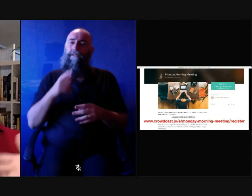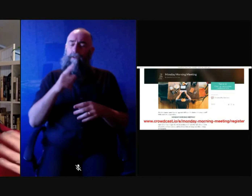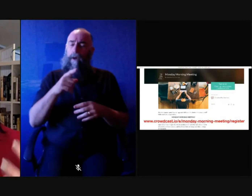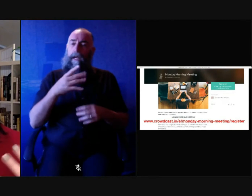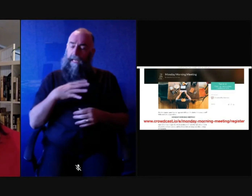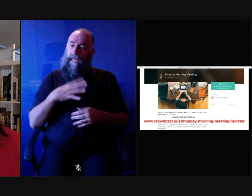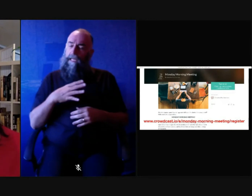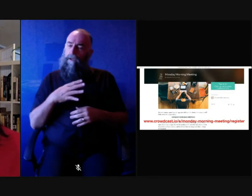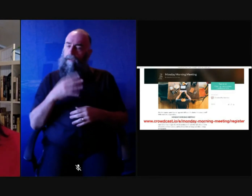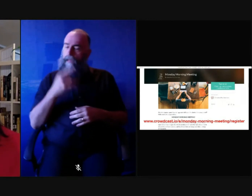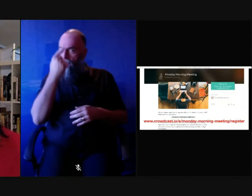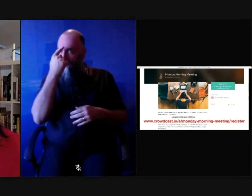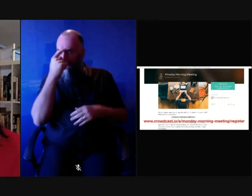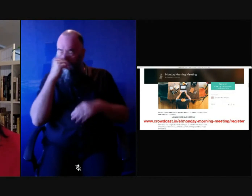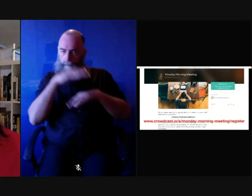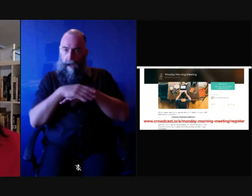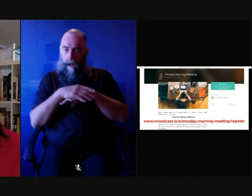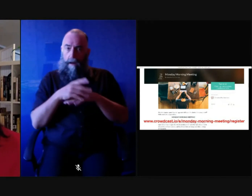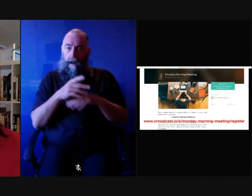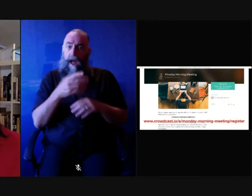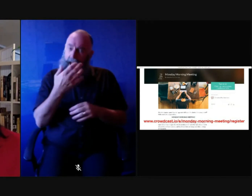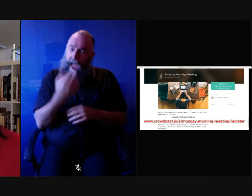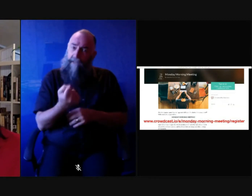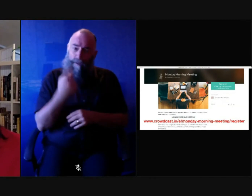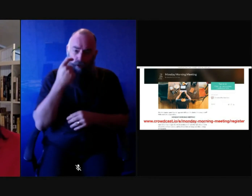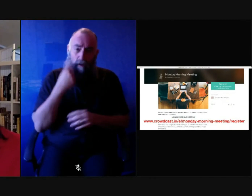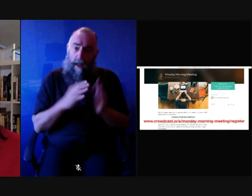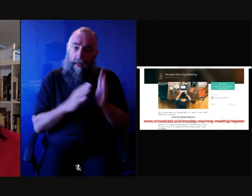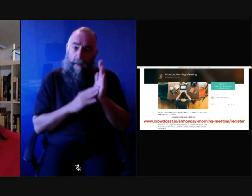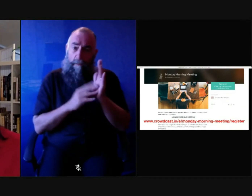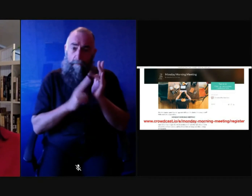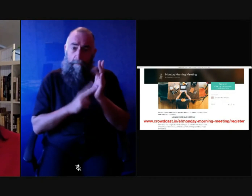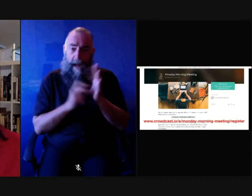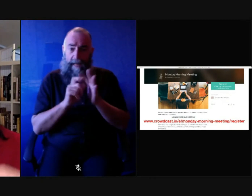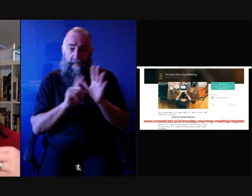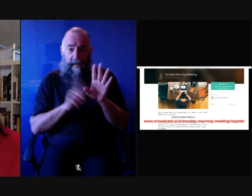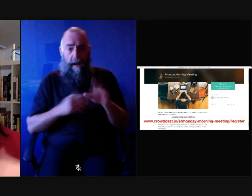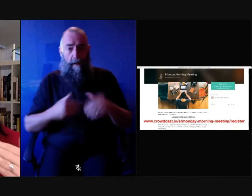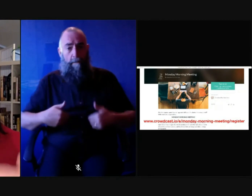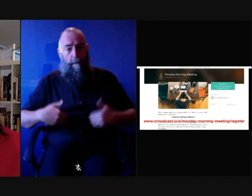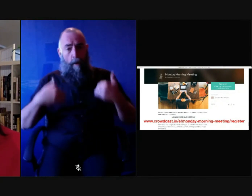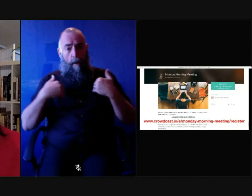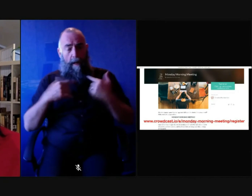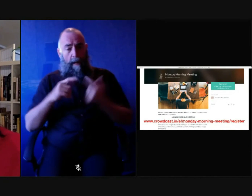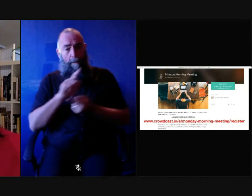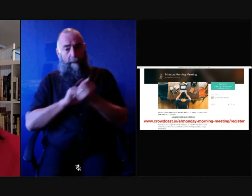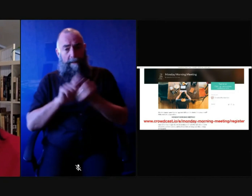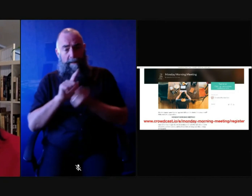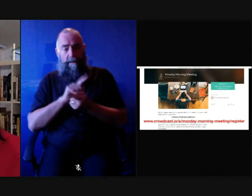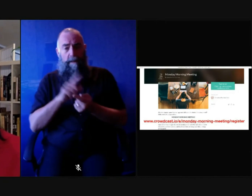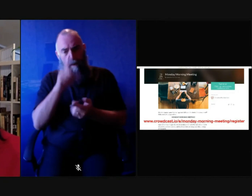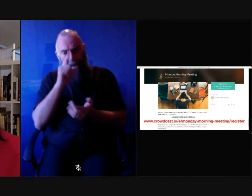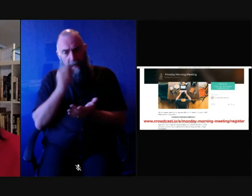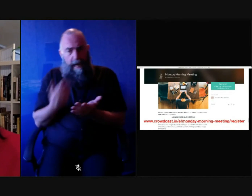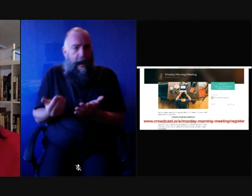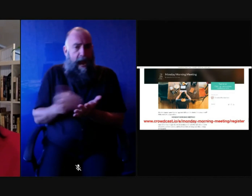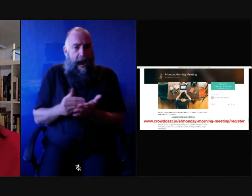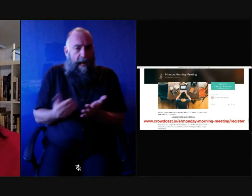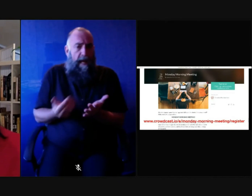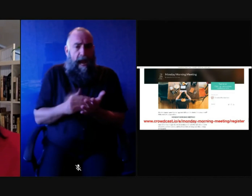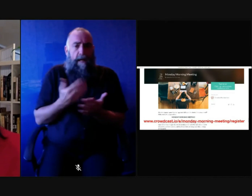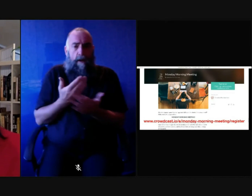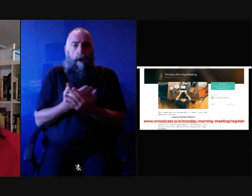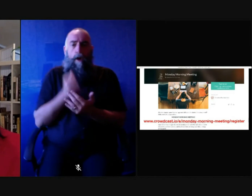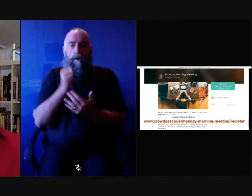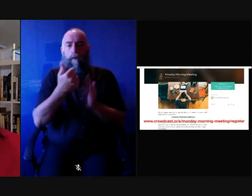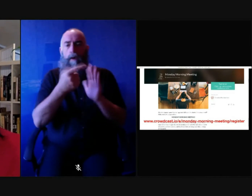add those other time considerations into your meeting agenda in addition to the other things that you need to do.